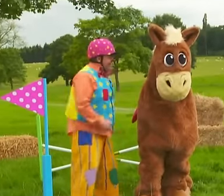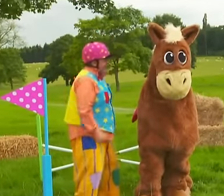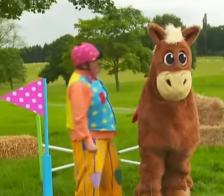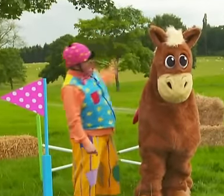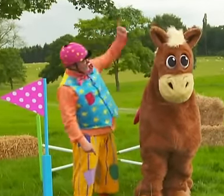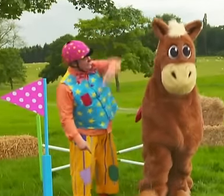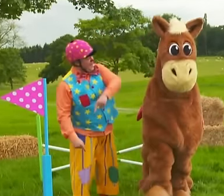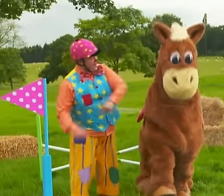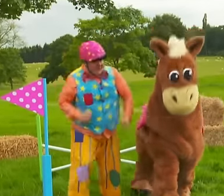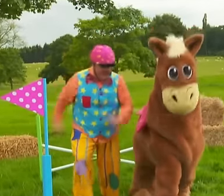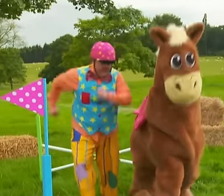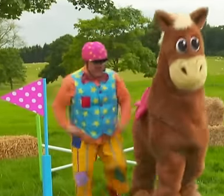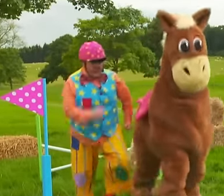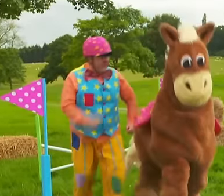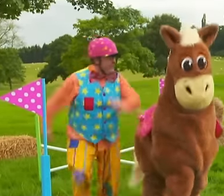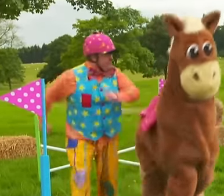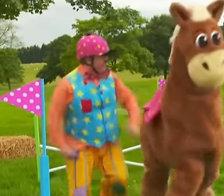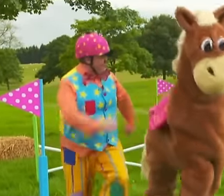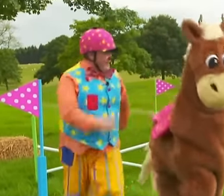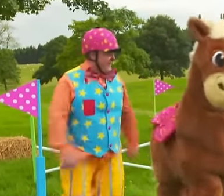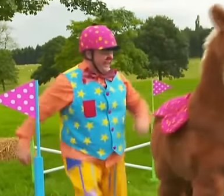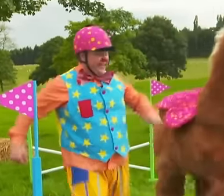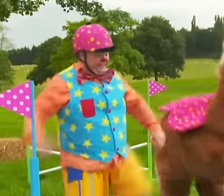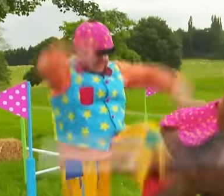One, two, three. Let's go! Yeah. Come on, Spotty, we can do this!